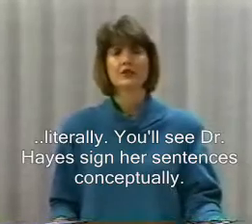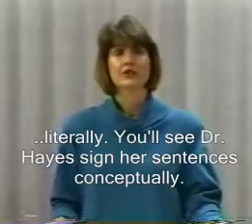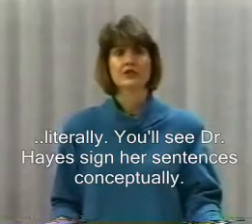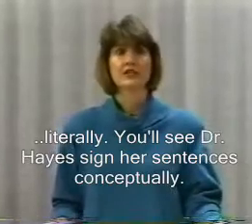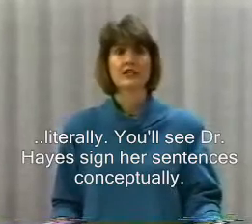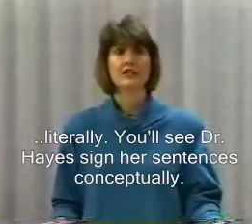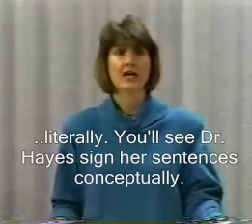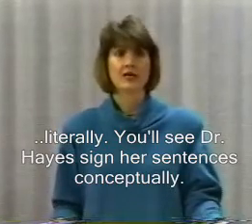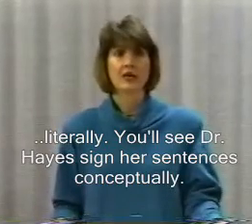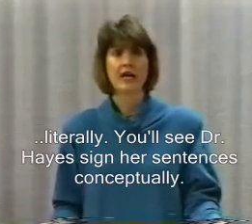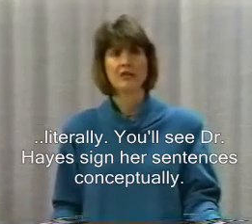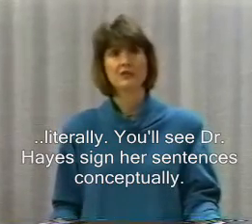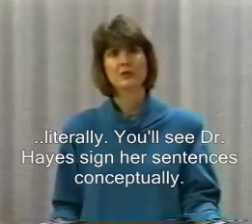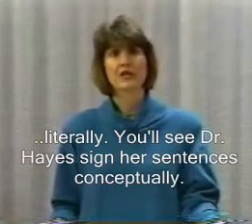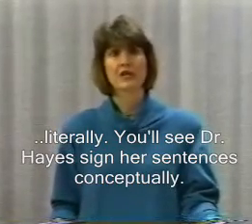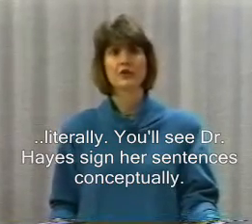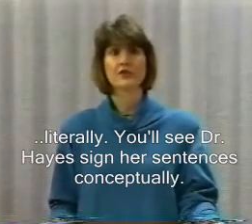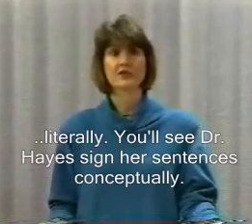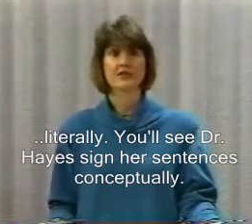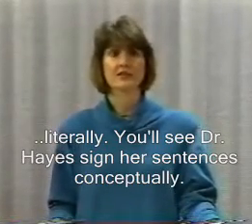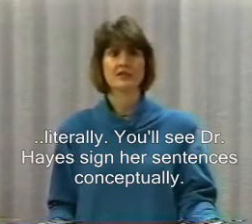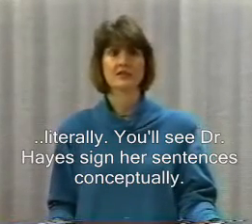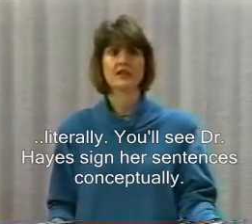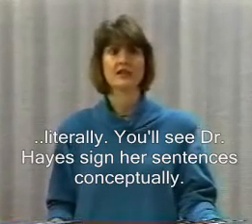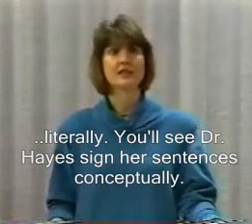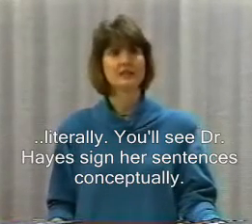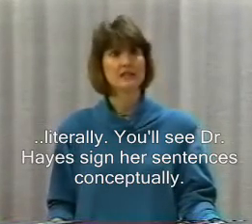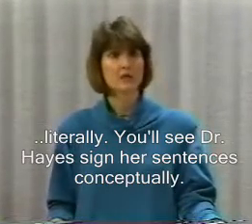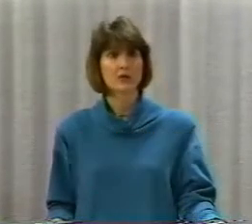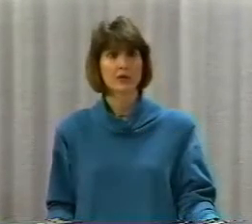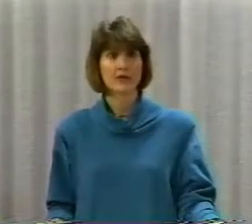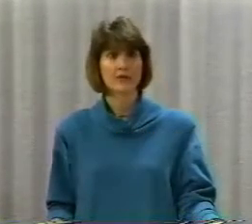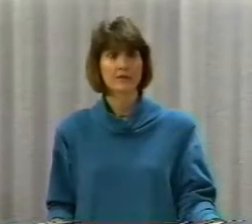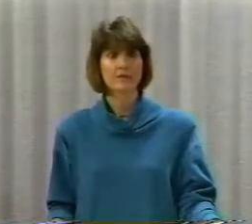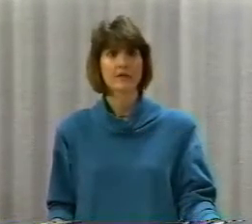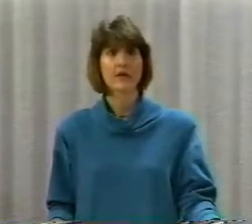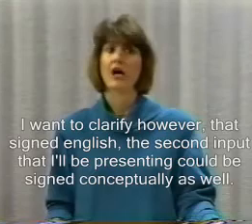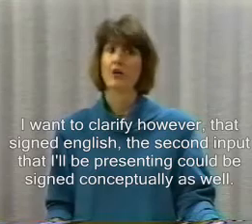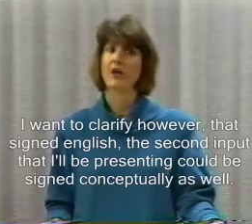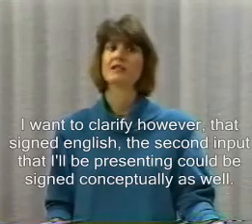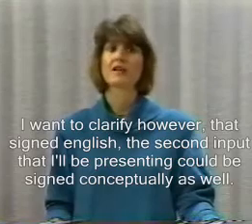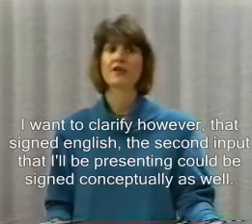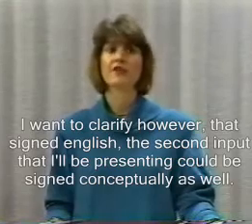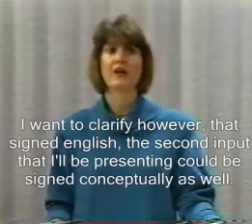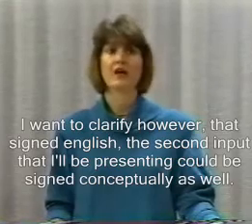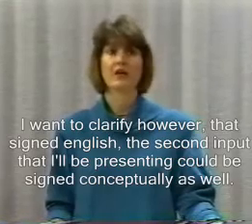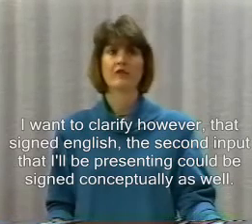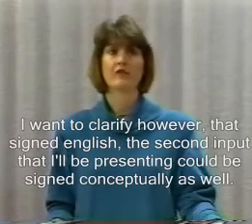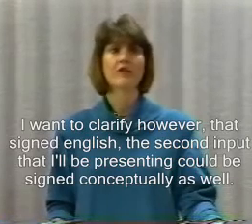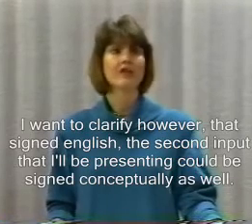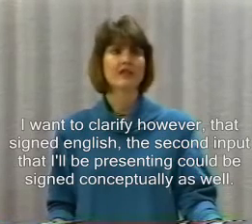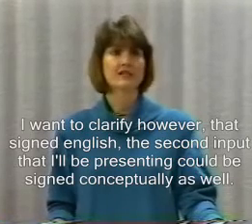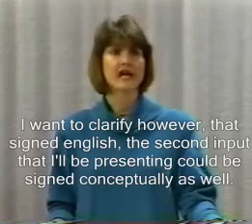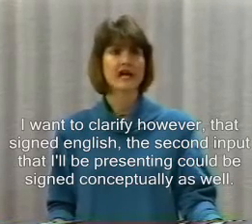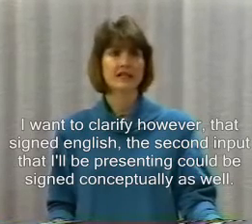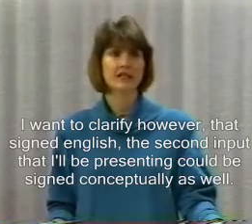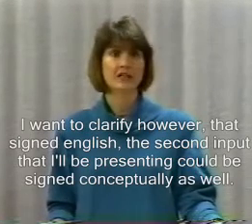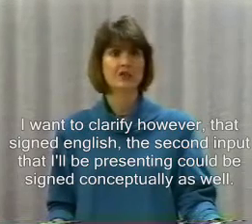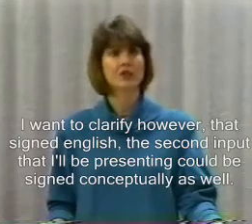You'll see Dr. Hayes present her sentences conceptually. I want to clarify, however, that Signed English,